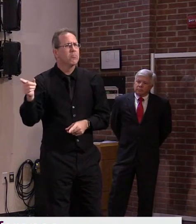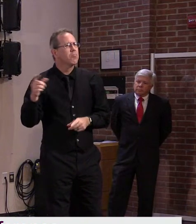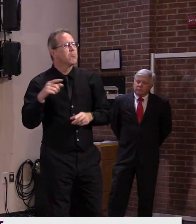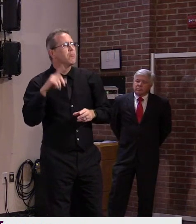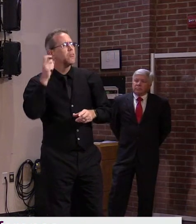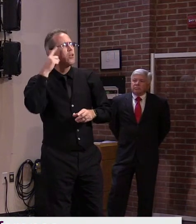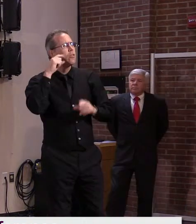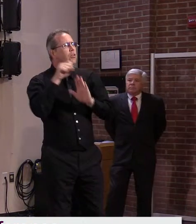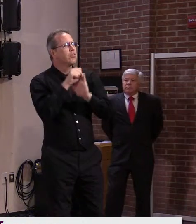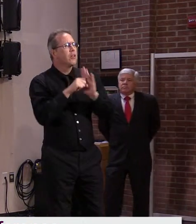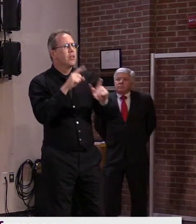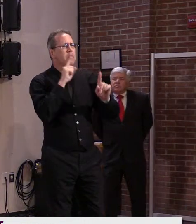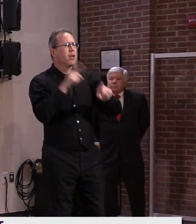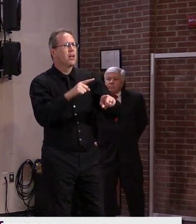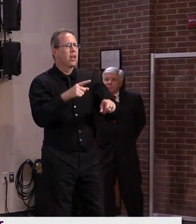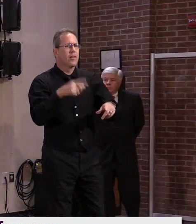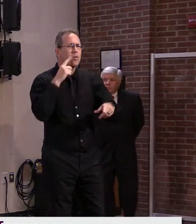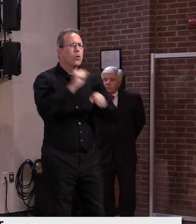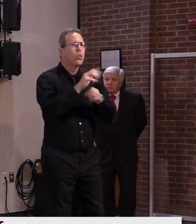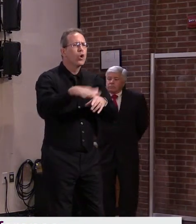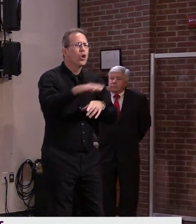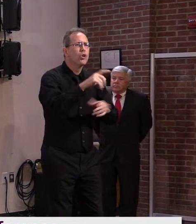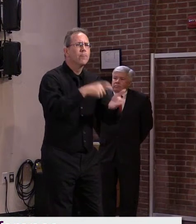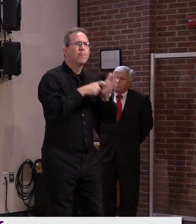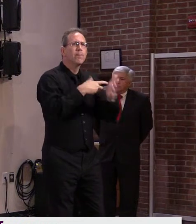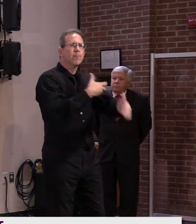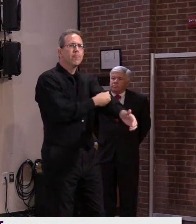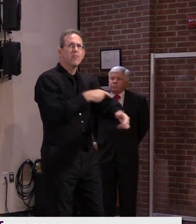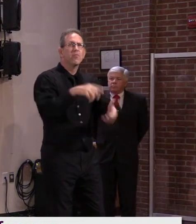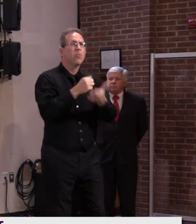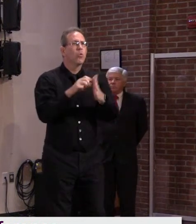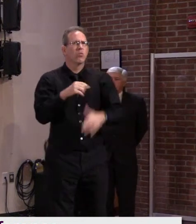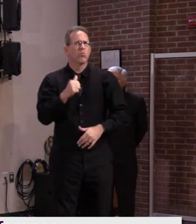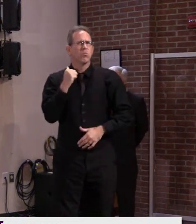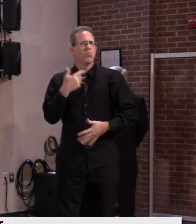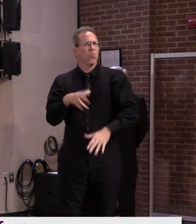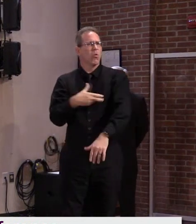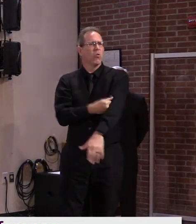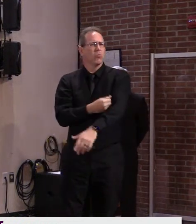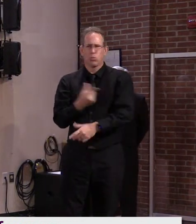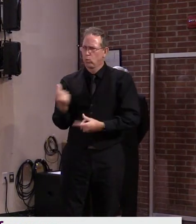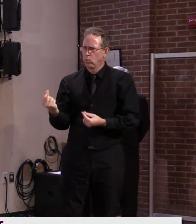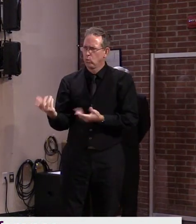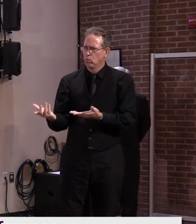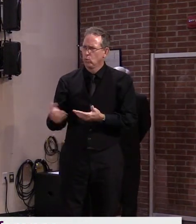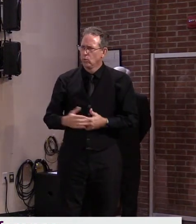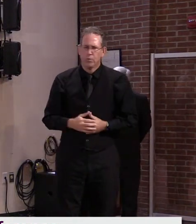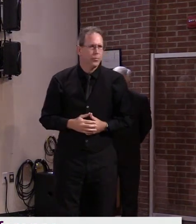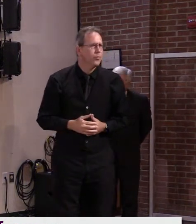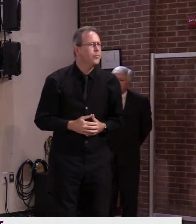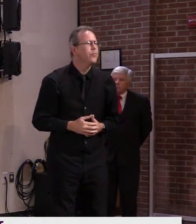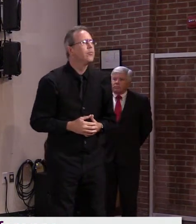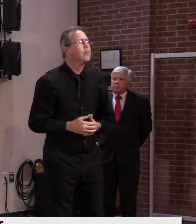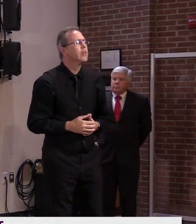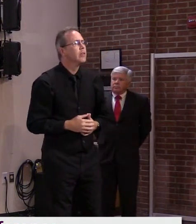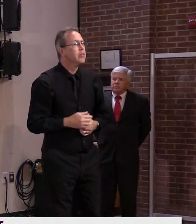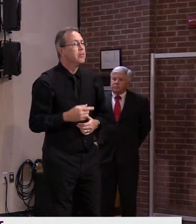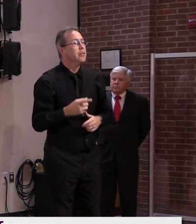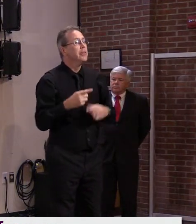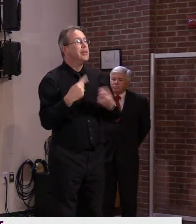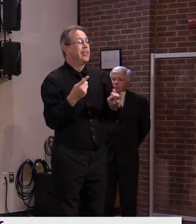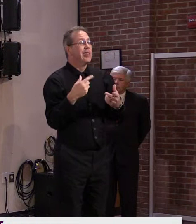the ramifications of that? Yeah, we have a fairly high compliance rate at this point in time, but I